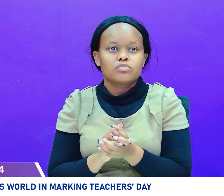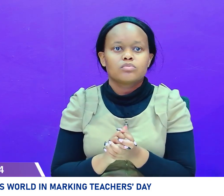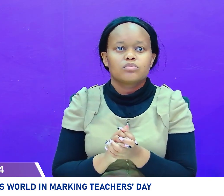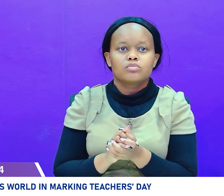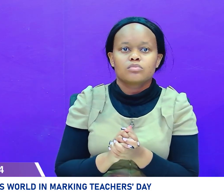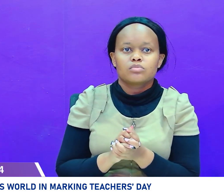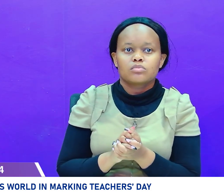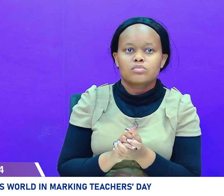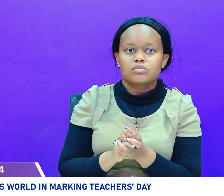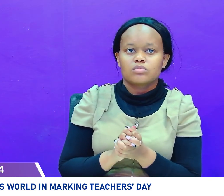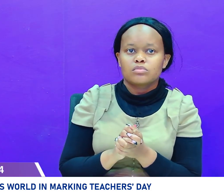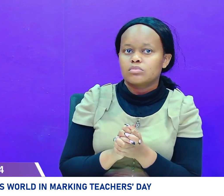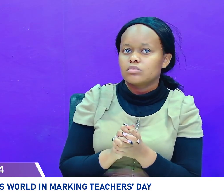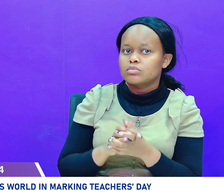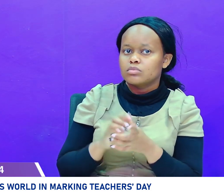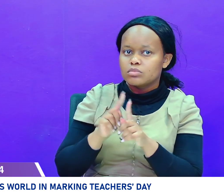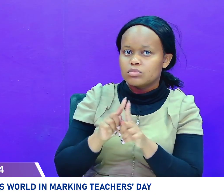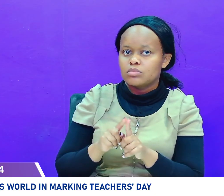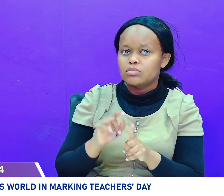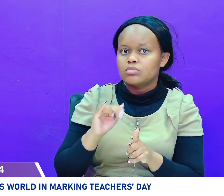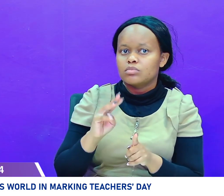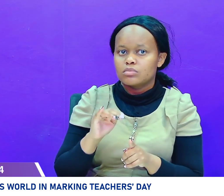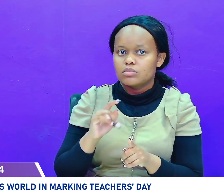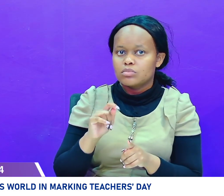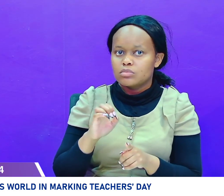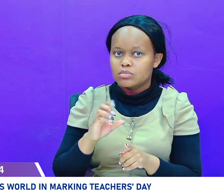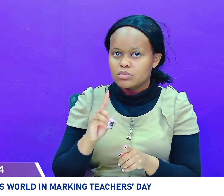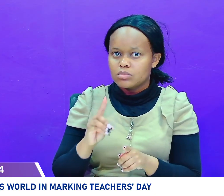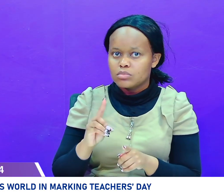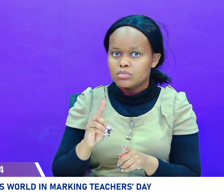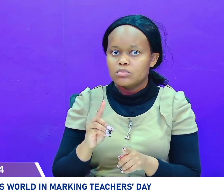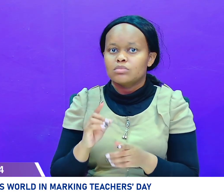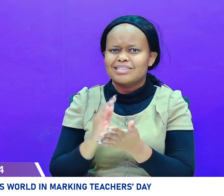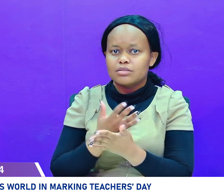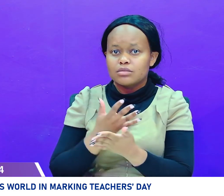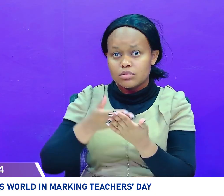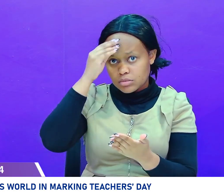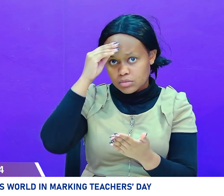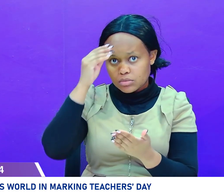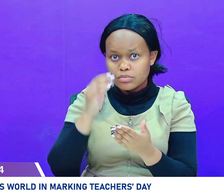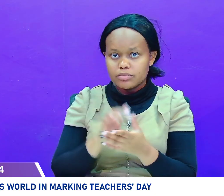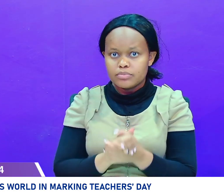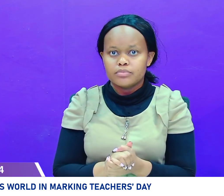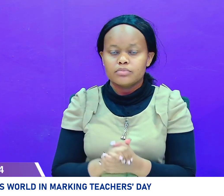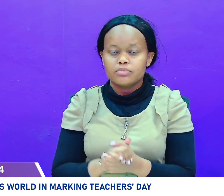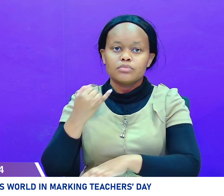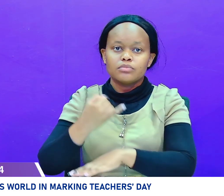as workload, reforms in the curriculum, and limited resources in some learning institutions.